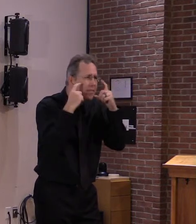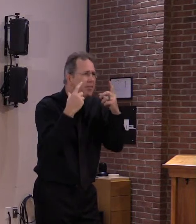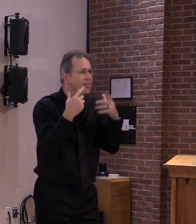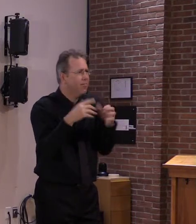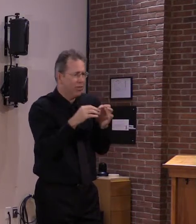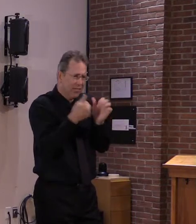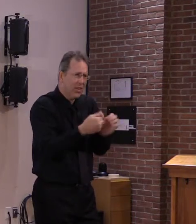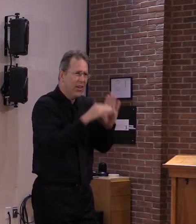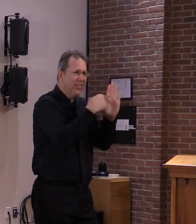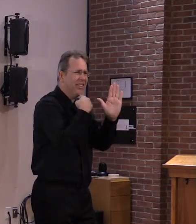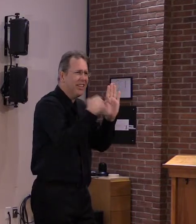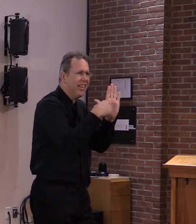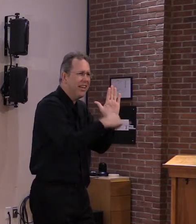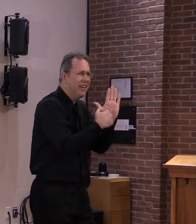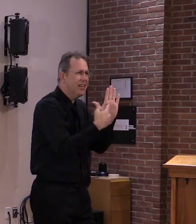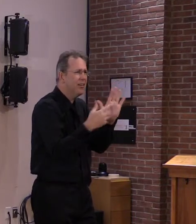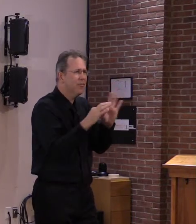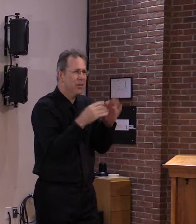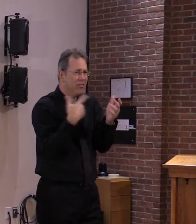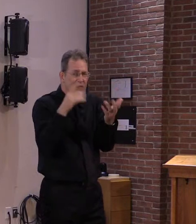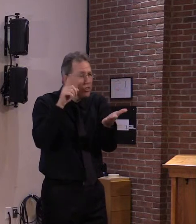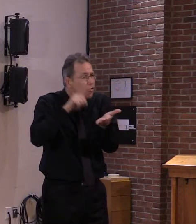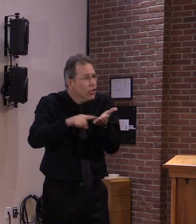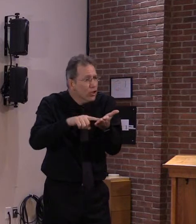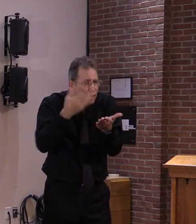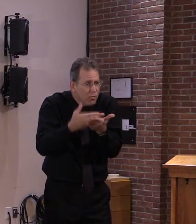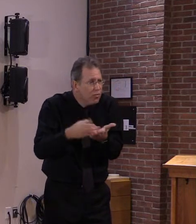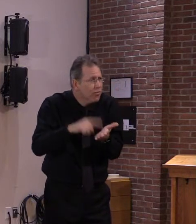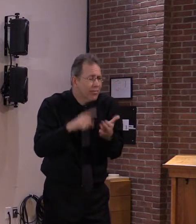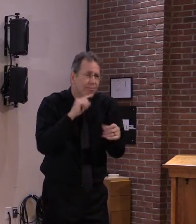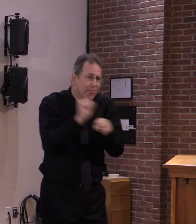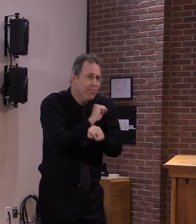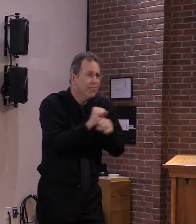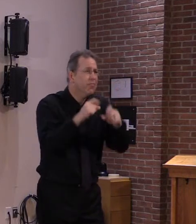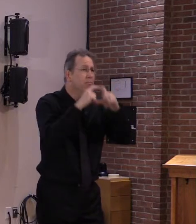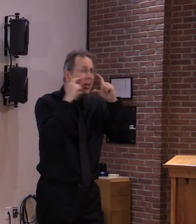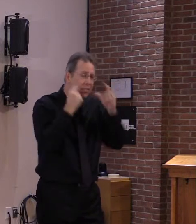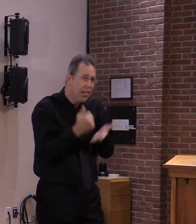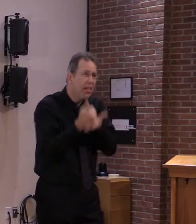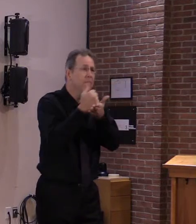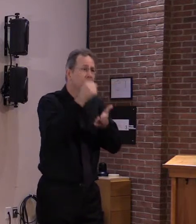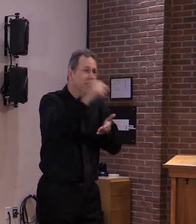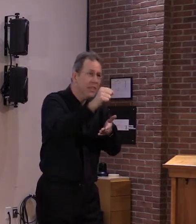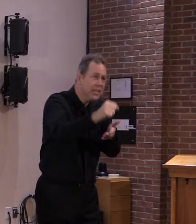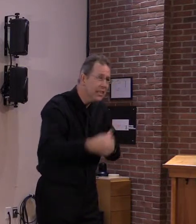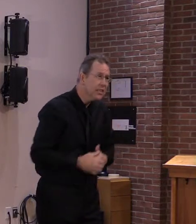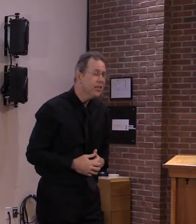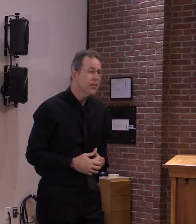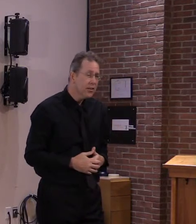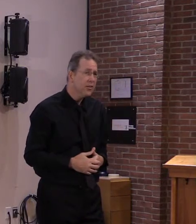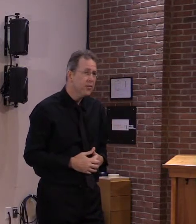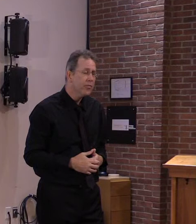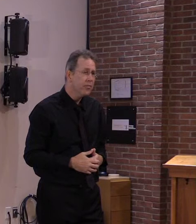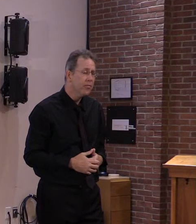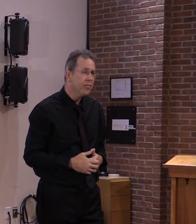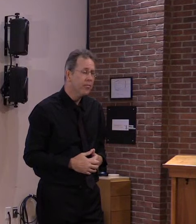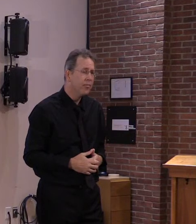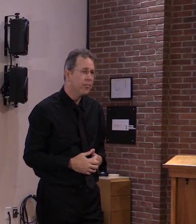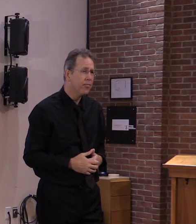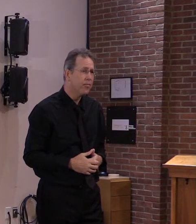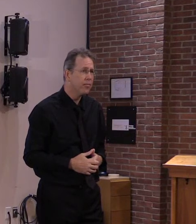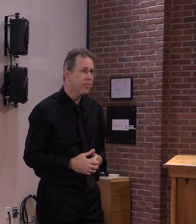healthy development. I expect that work to begin in earnest after the holiday period. That concludes my update. I'll now turn it